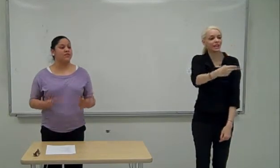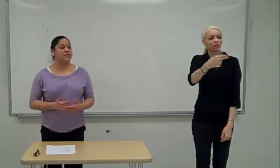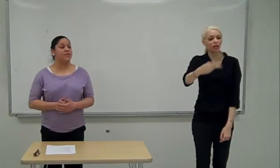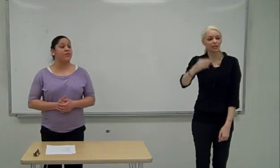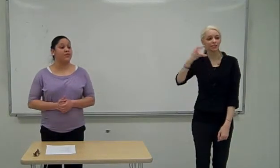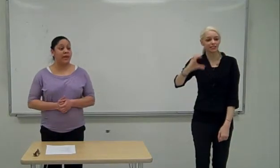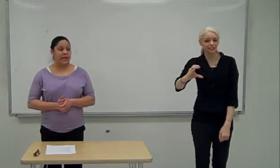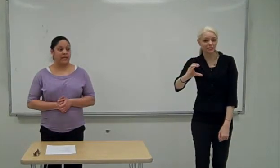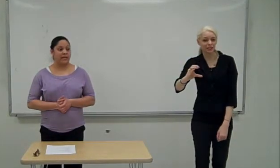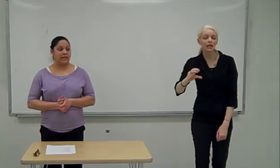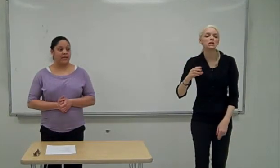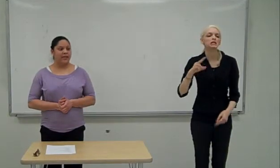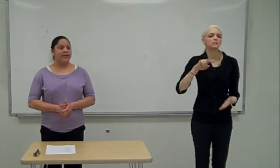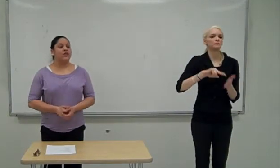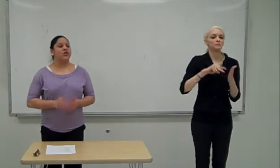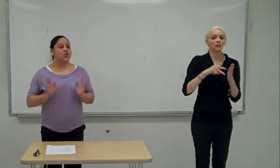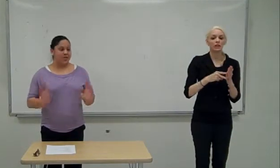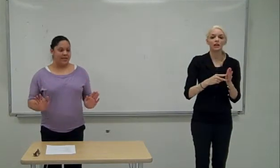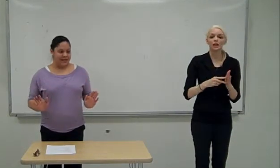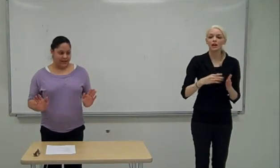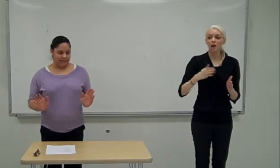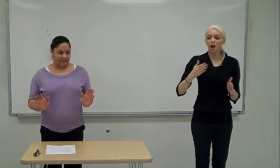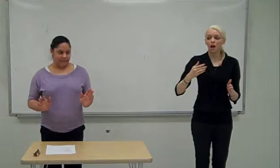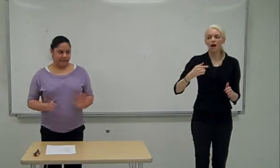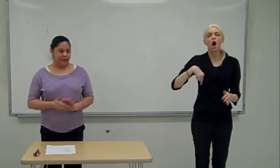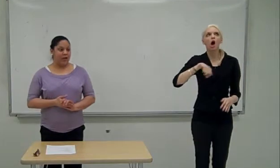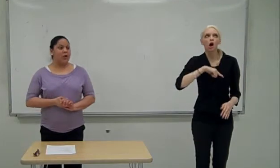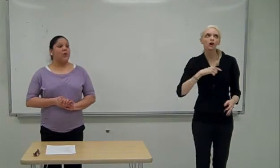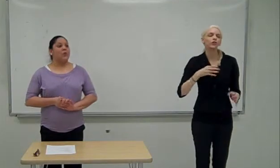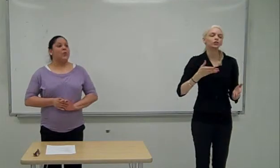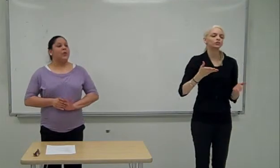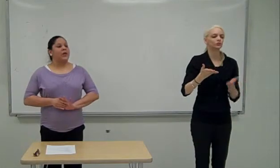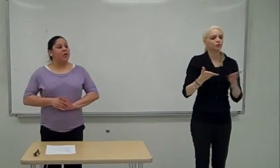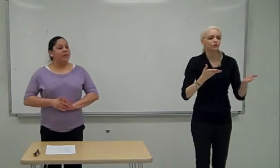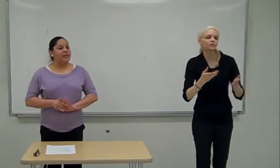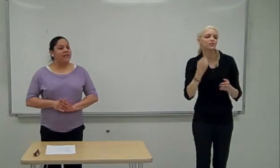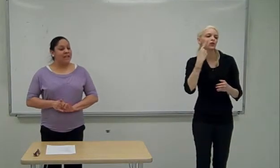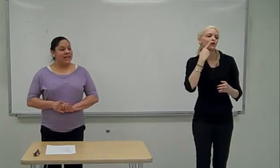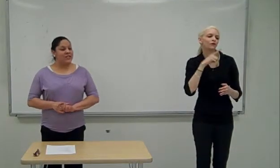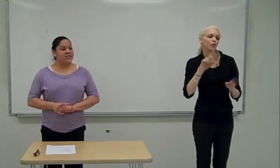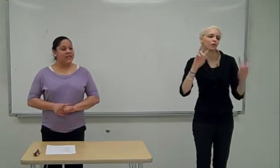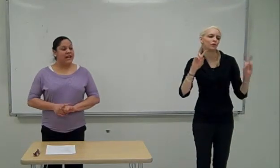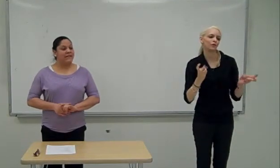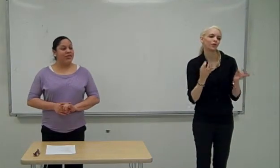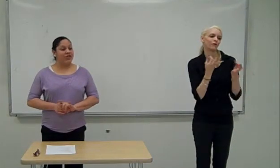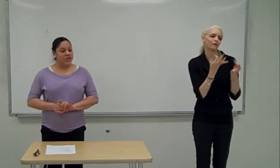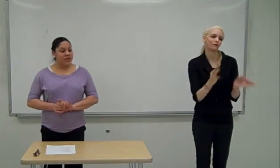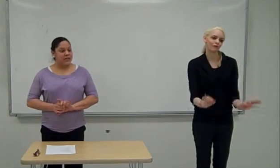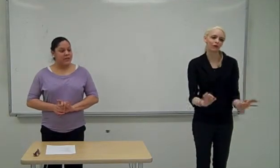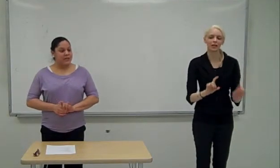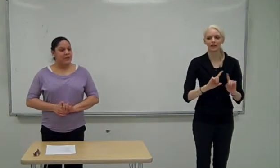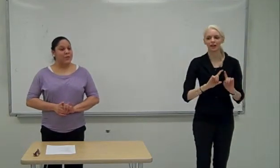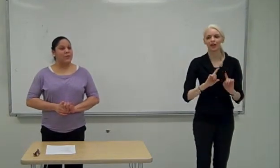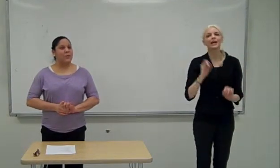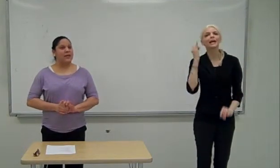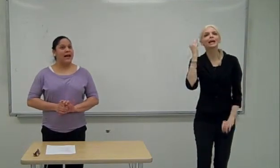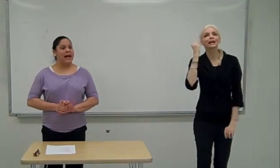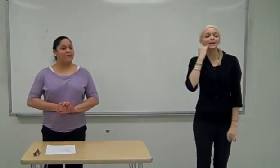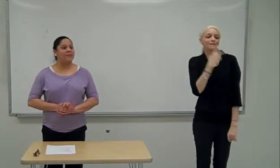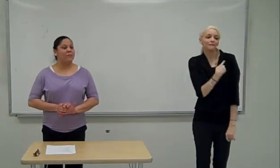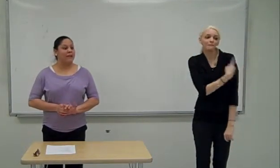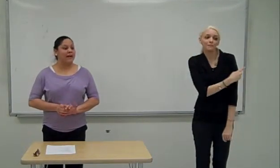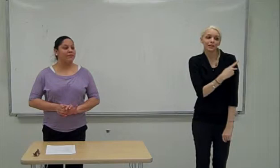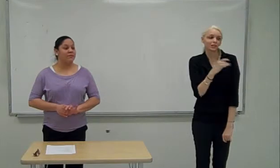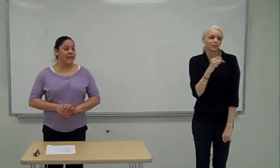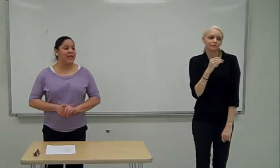our services for free, so they say. We normally, if a patient does not have insurance, we